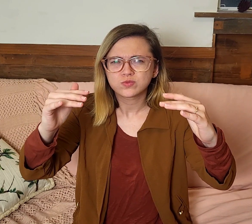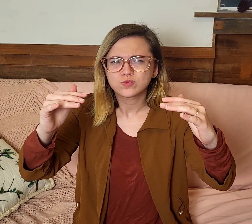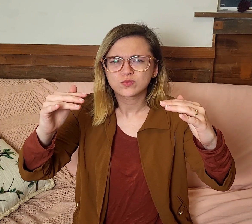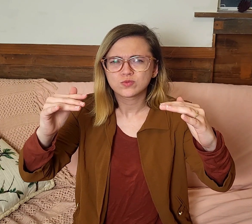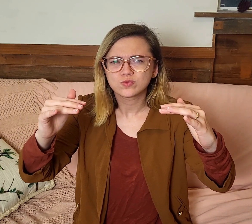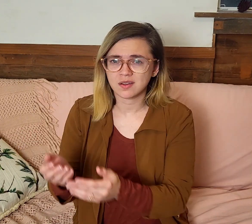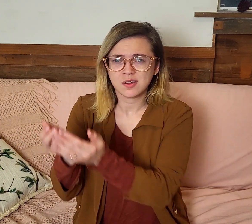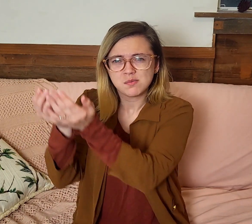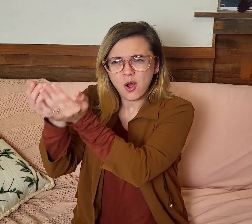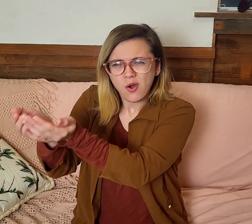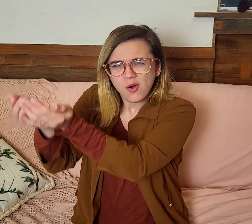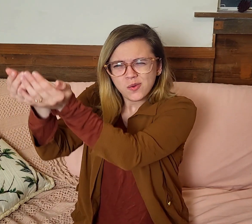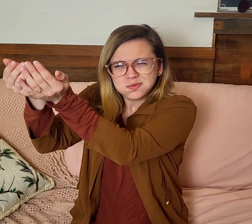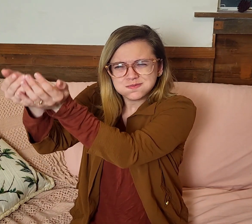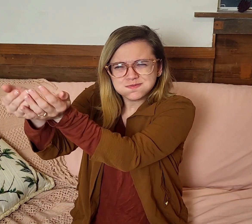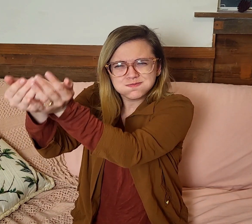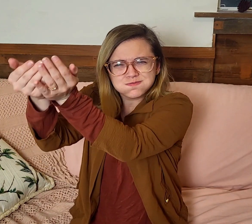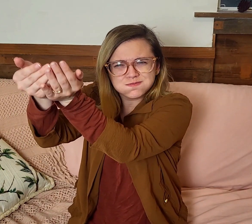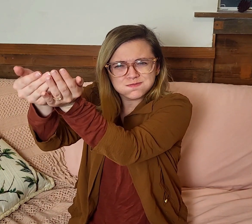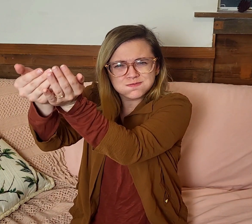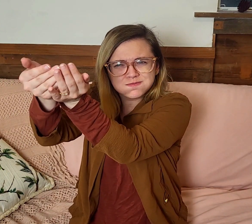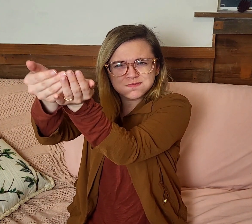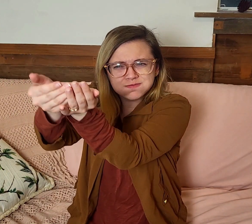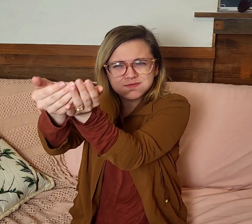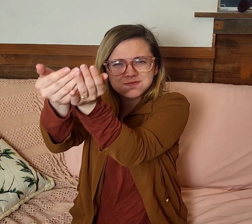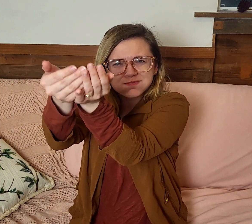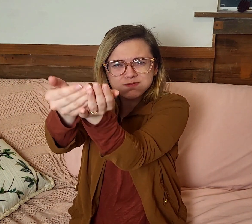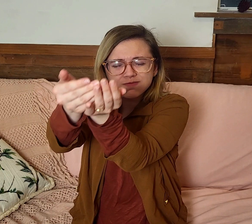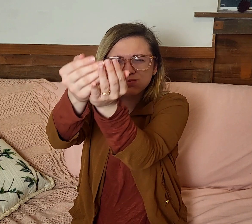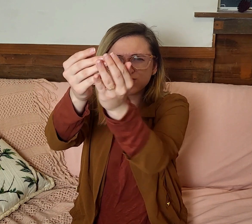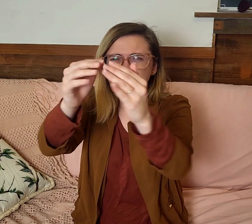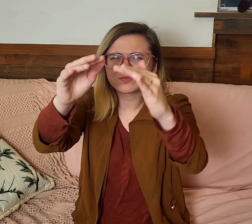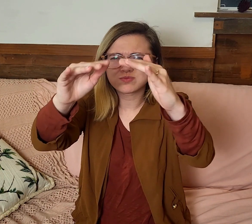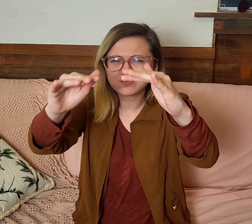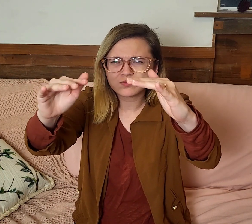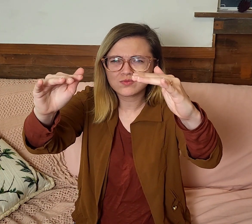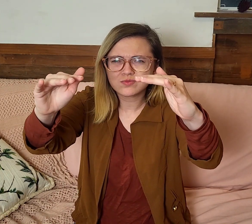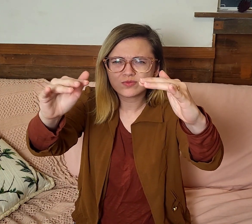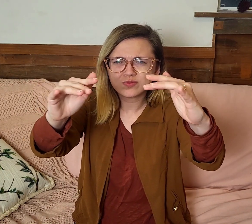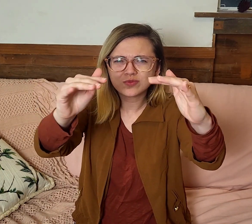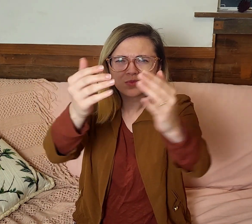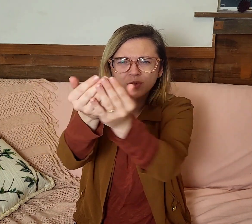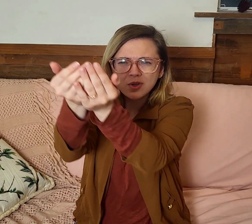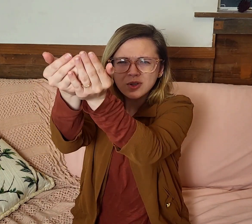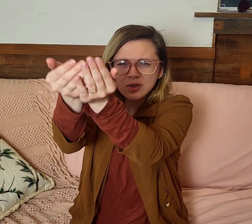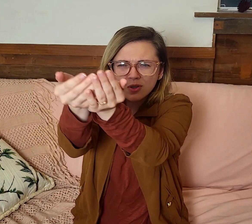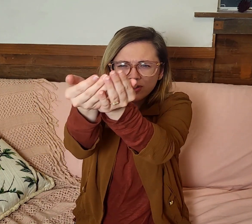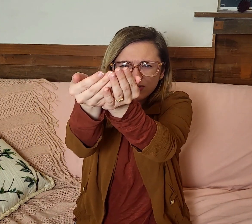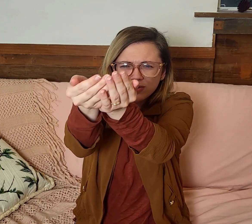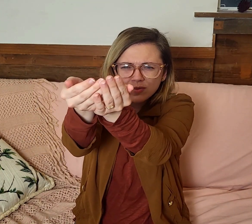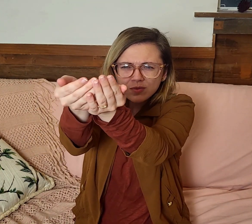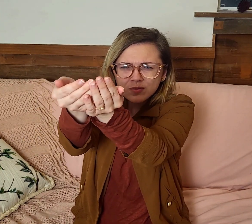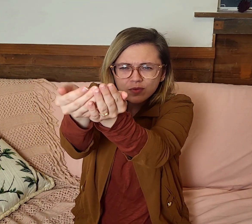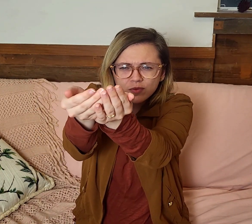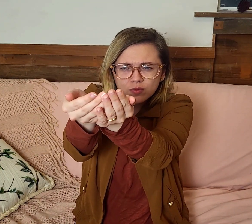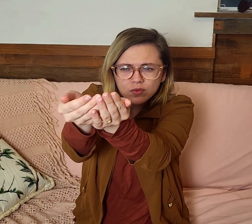the Earth's surface, and the boat began to sink along with the flood waters,